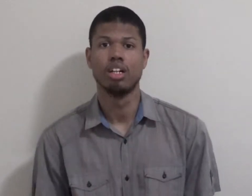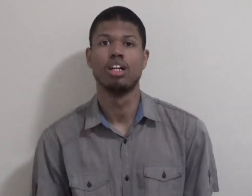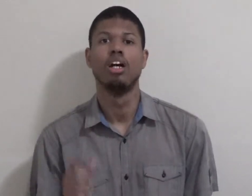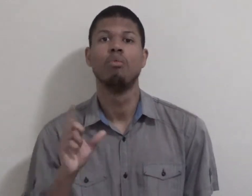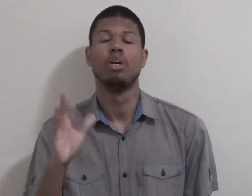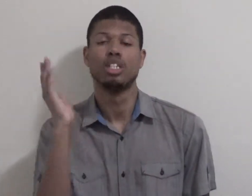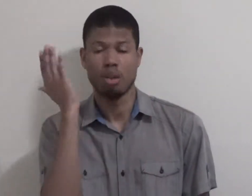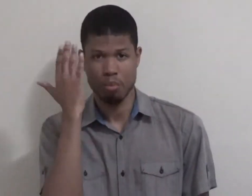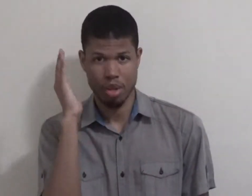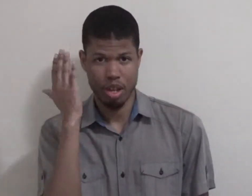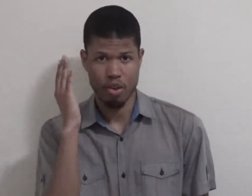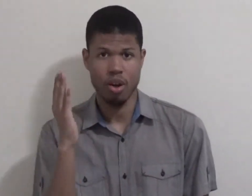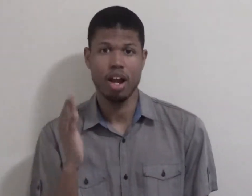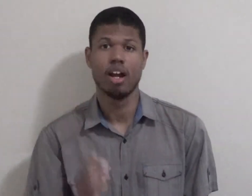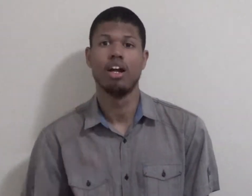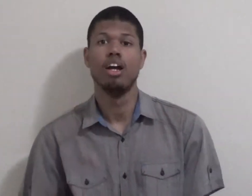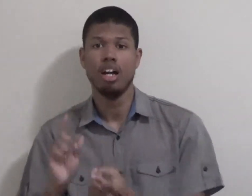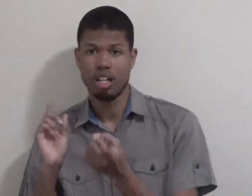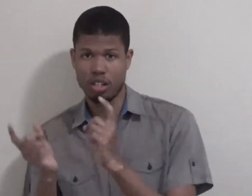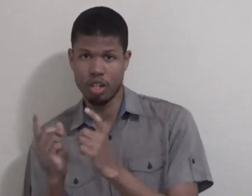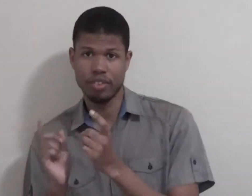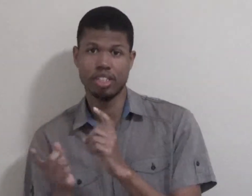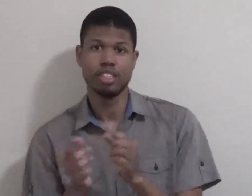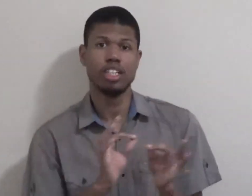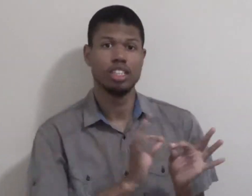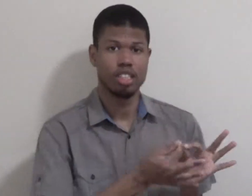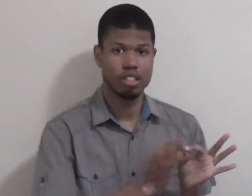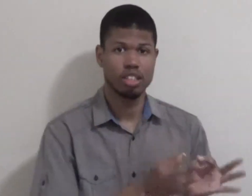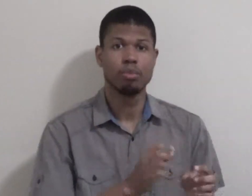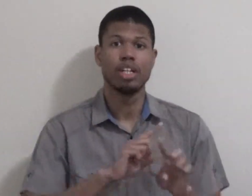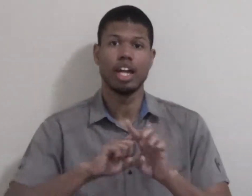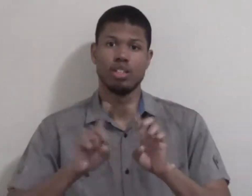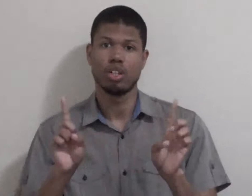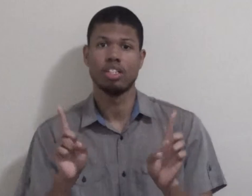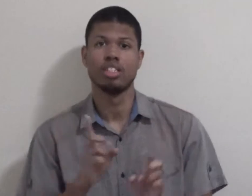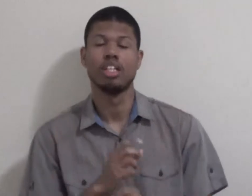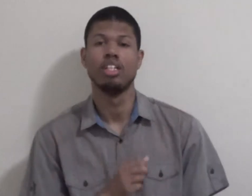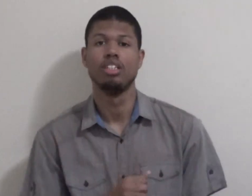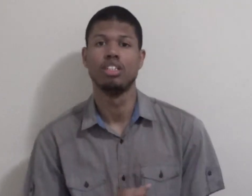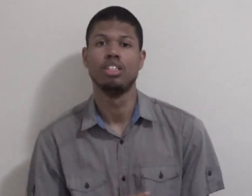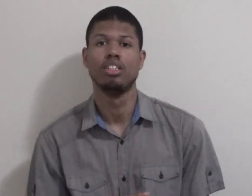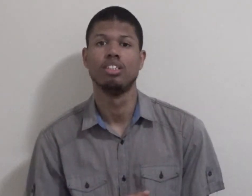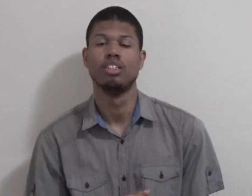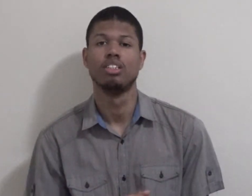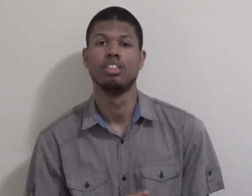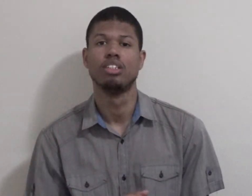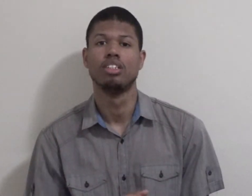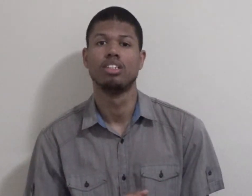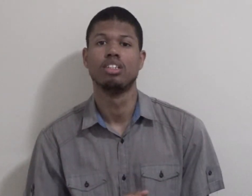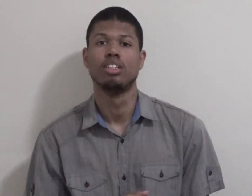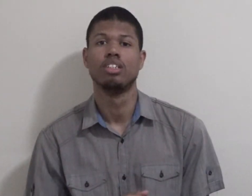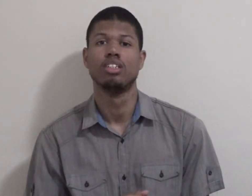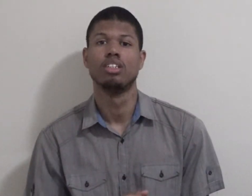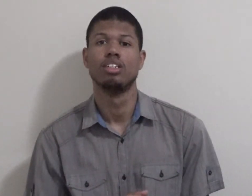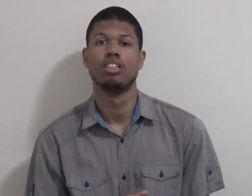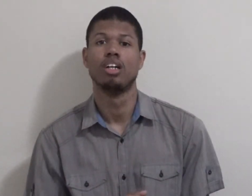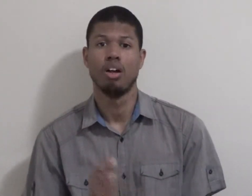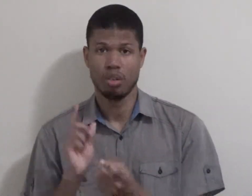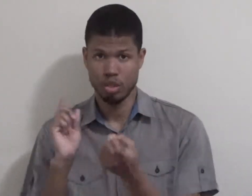interpreting and translating. When translating, the interpreter is recognizing that the deaf person